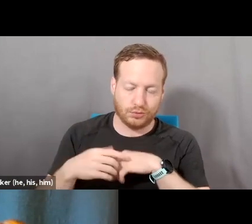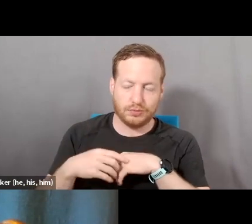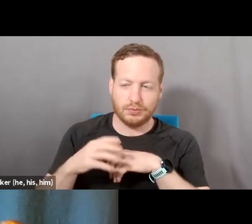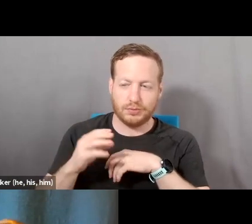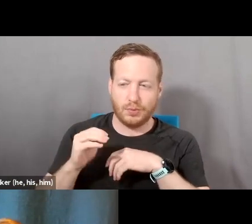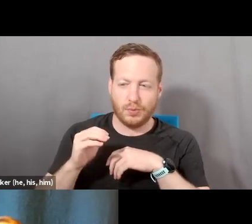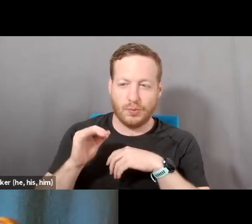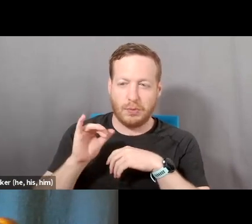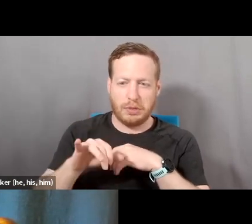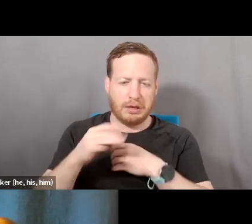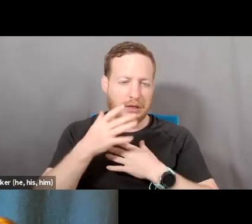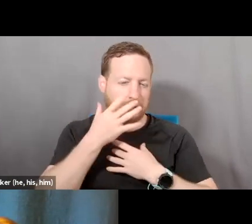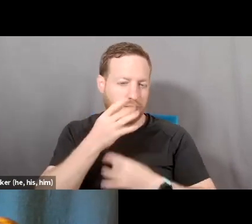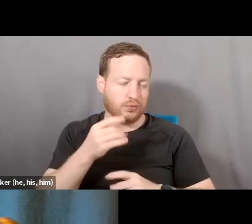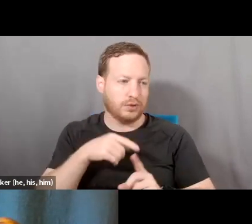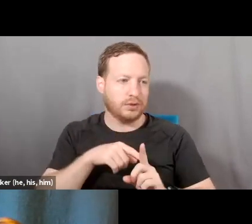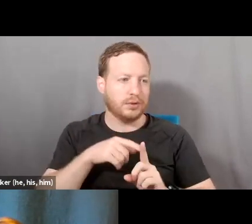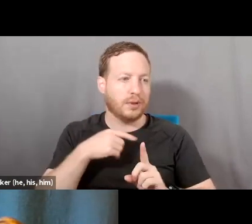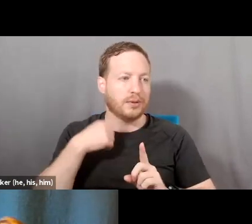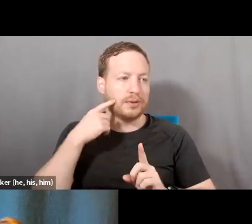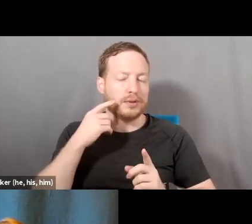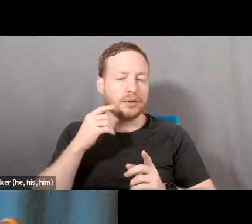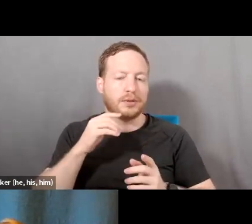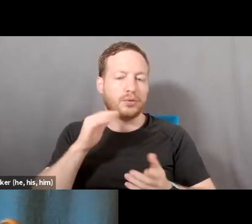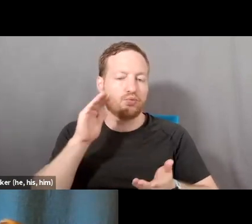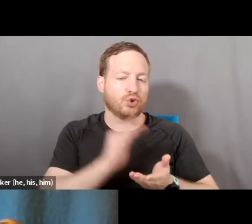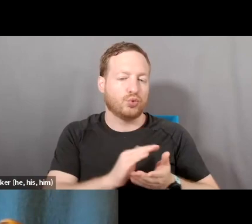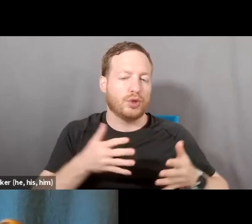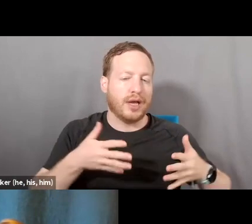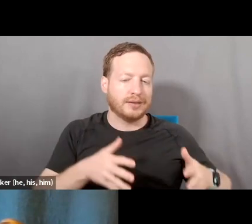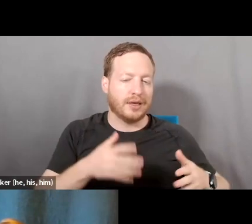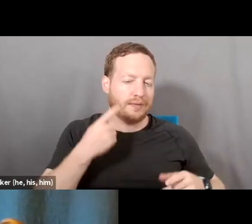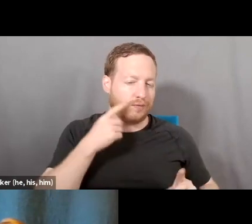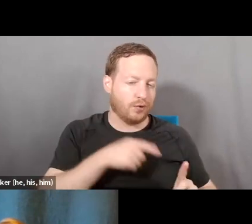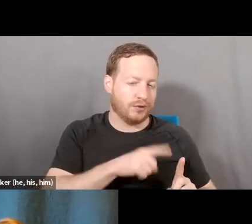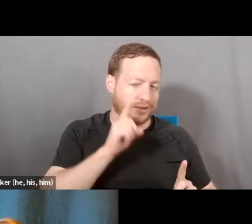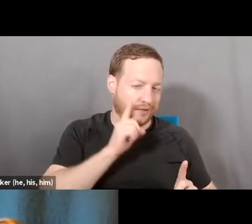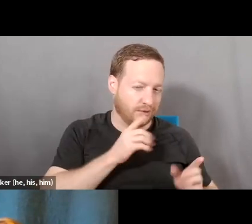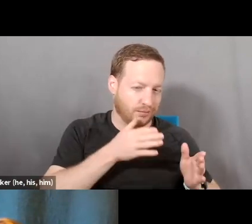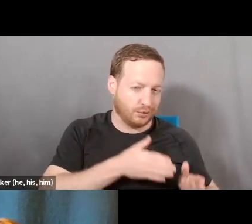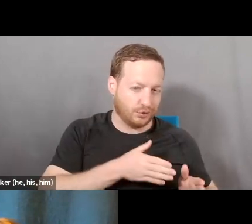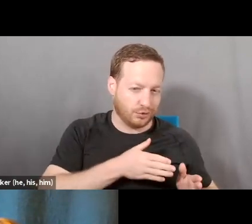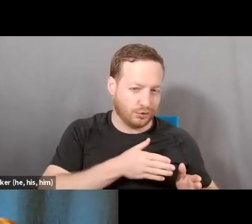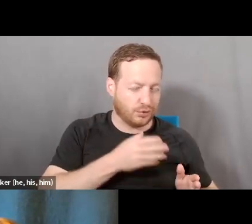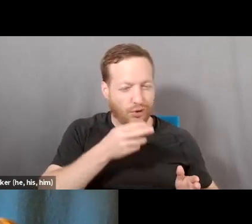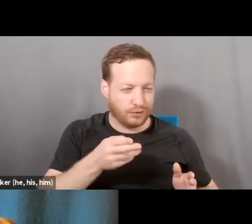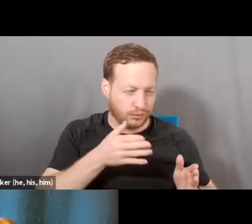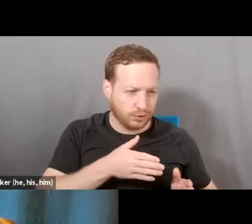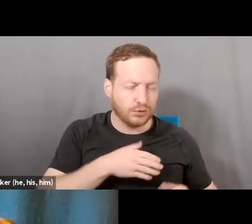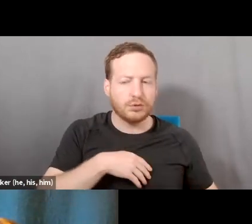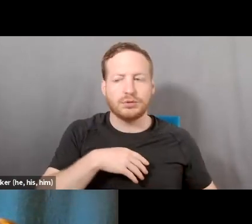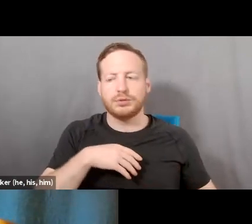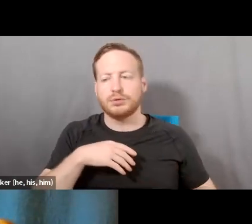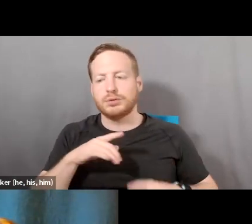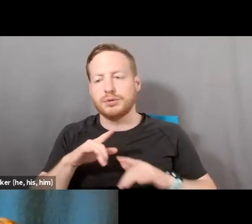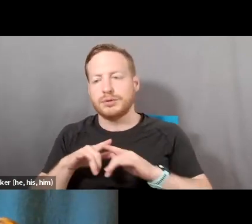transferred from the state to the employer. And so that's kind of interesting. It kind of reduces the work